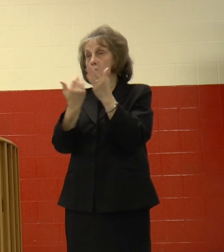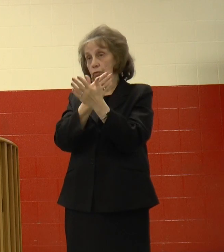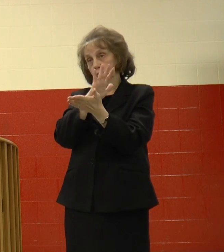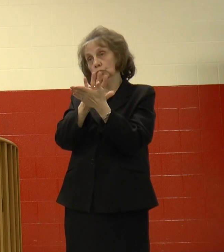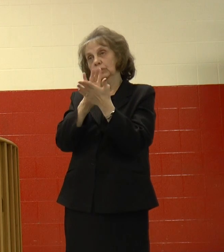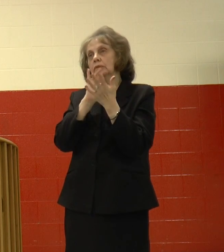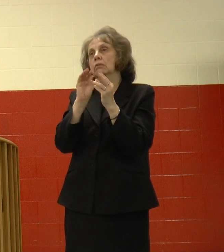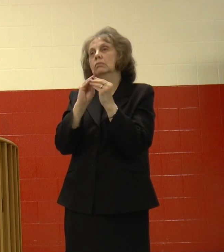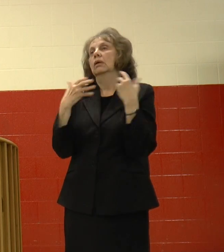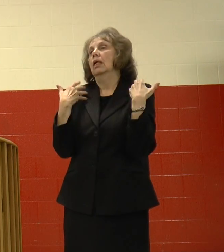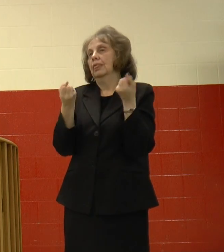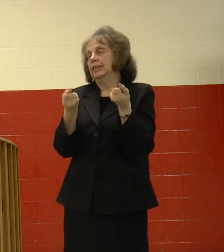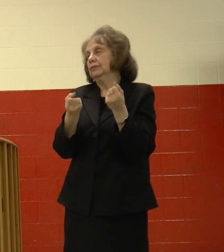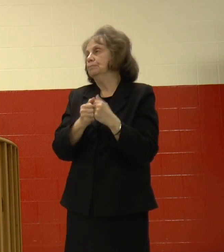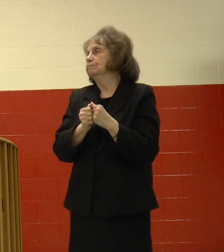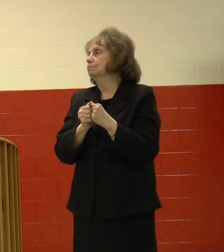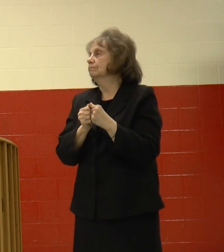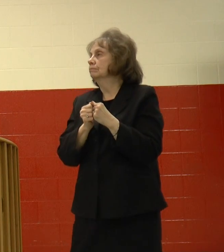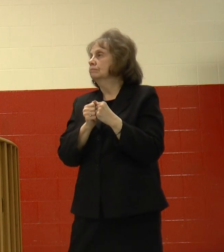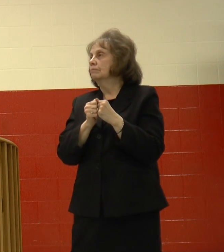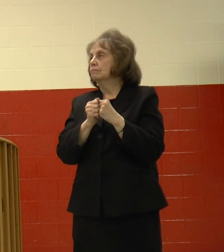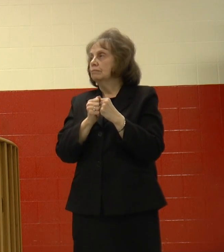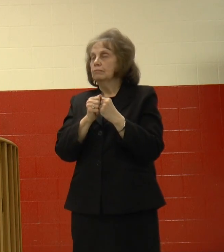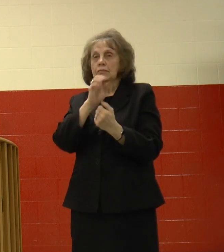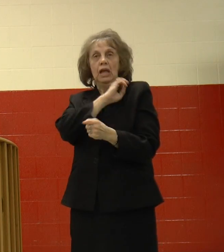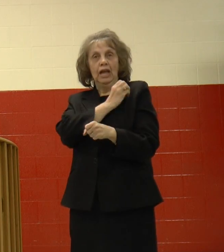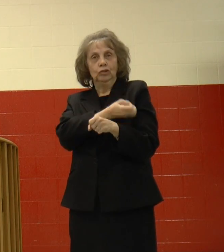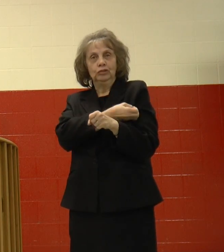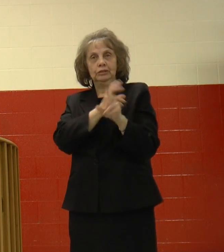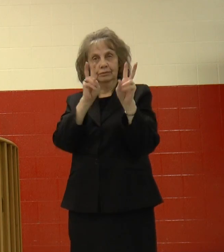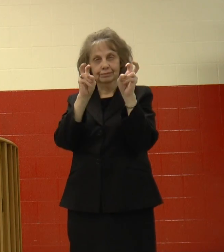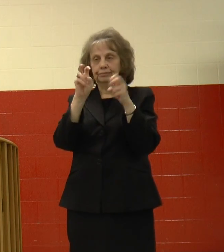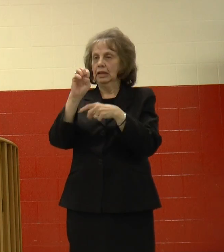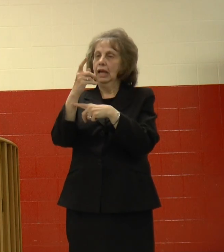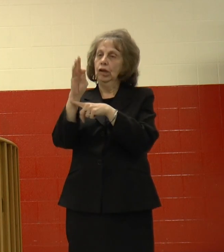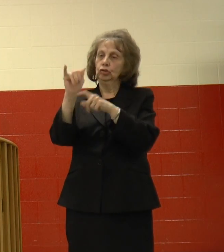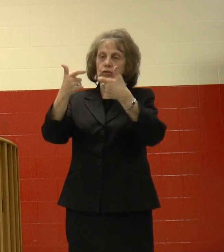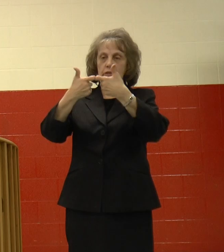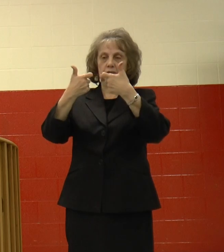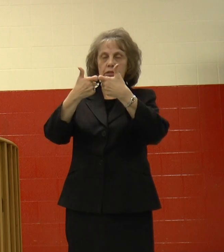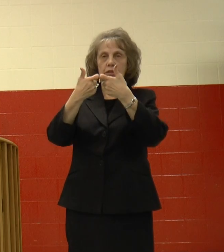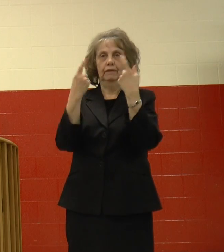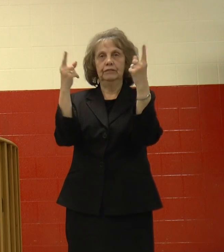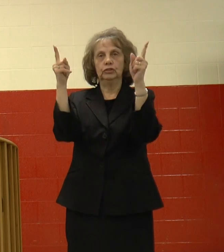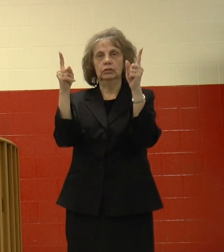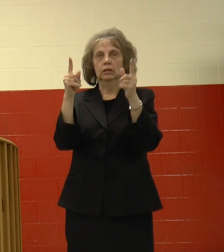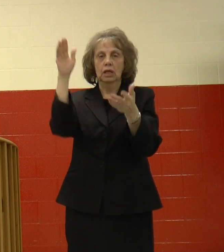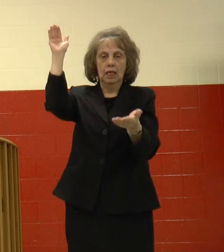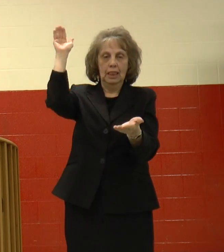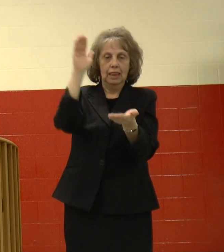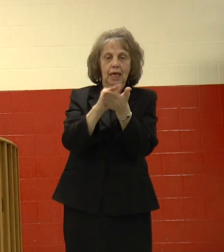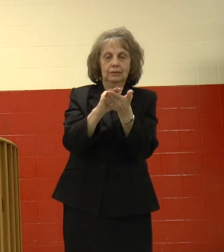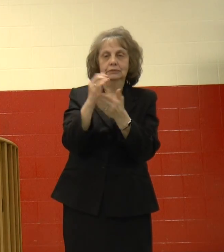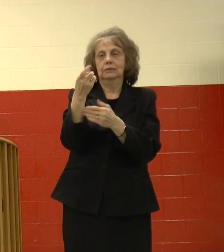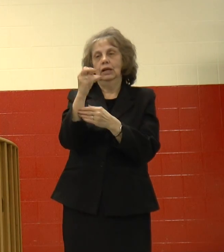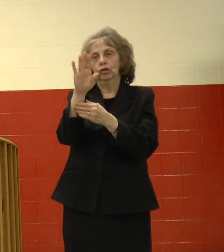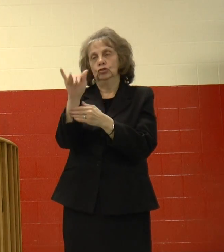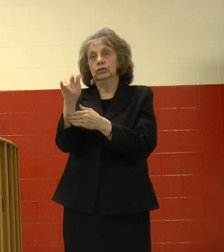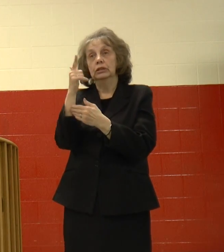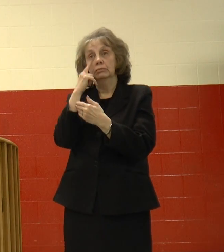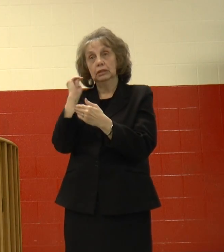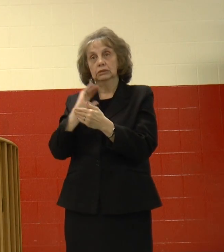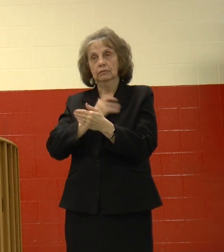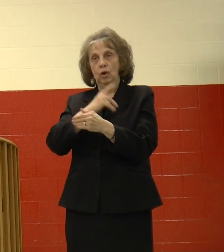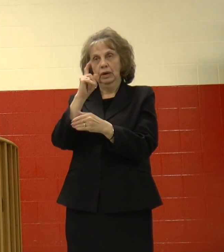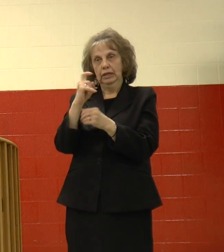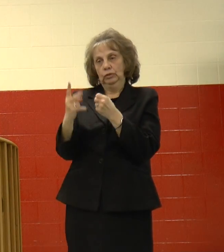are healthy. They're energy efficient. They consume far less energy because of our need